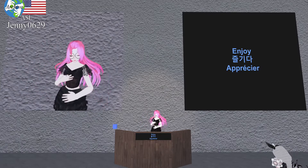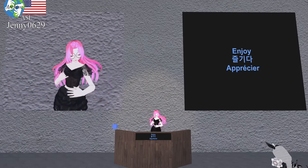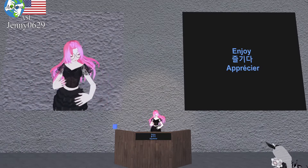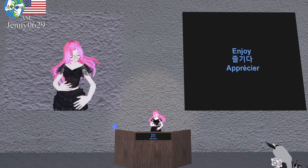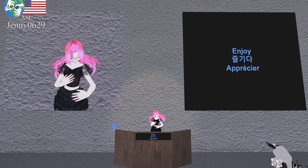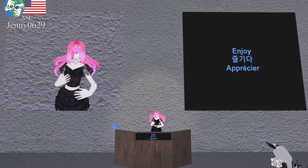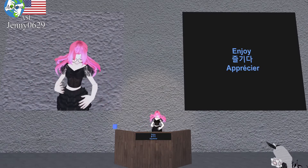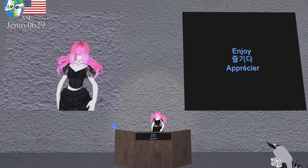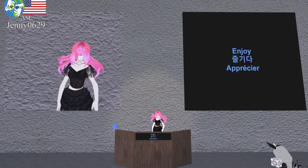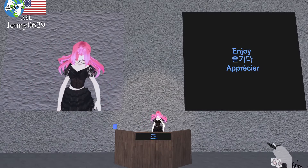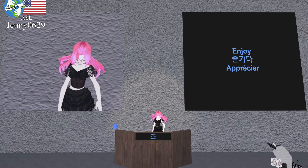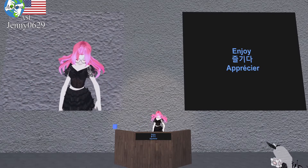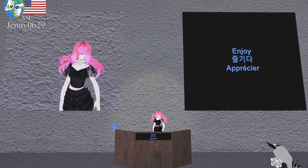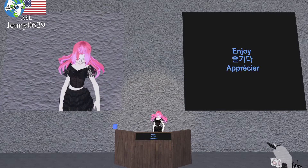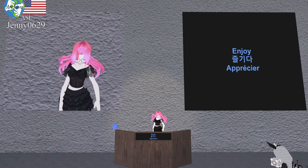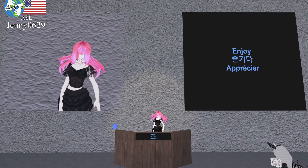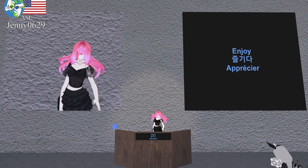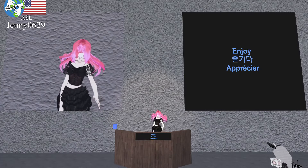Enjoy.